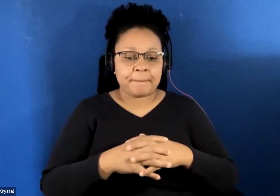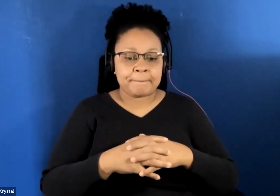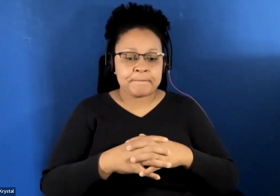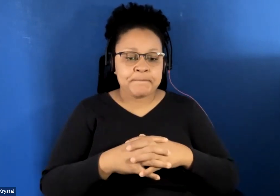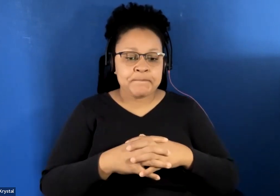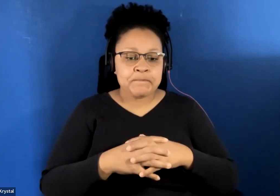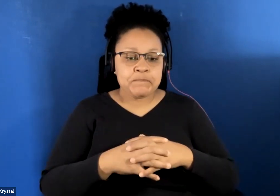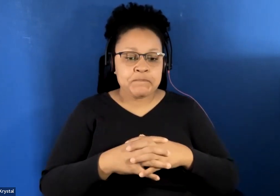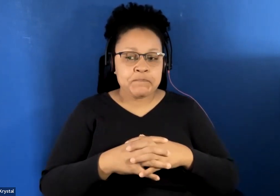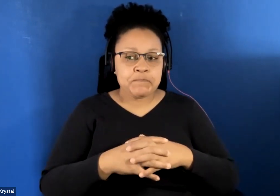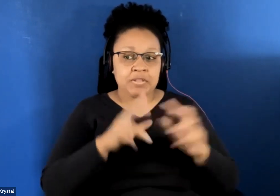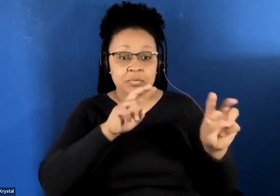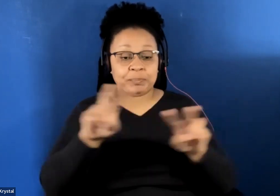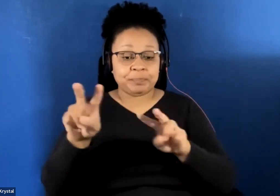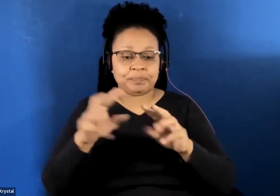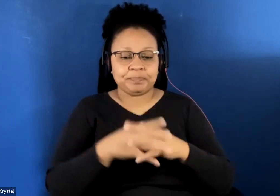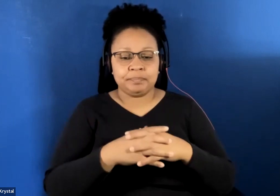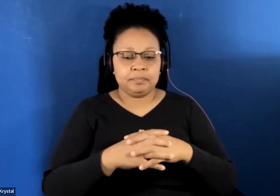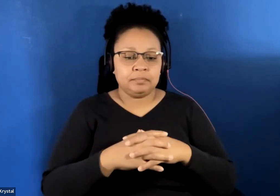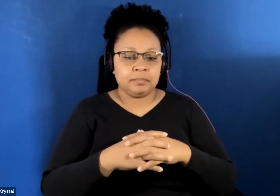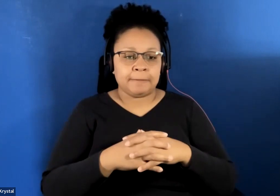Okay, let's watch this.